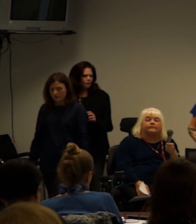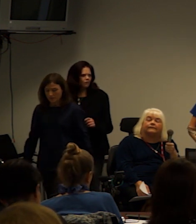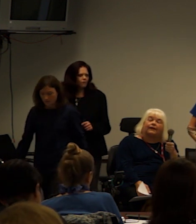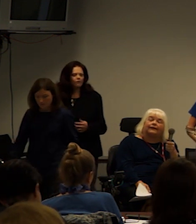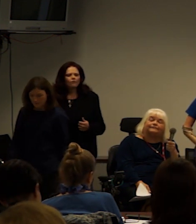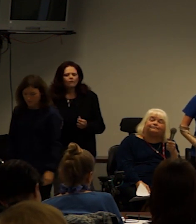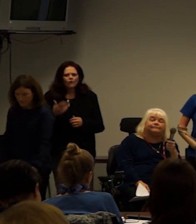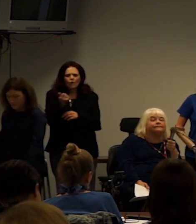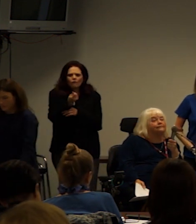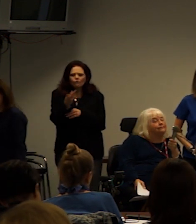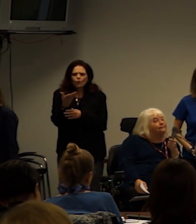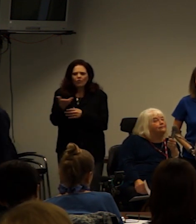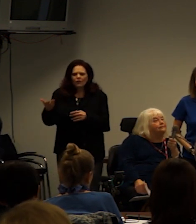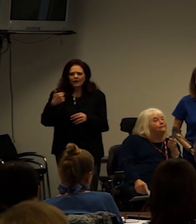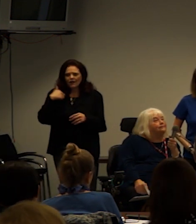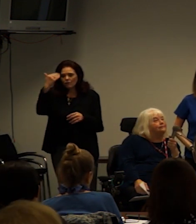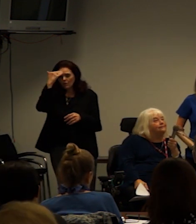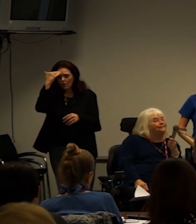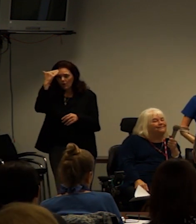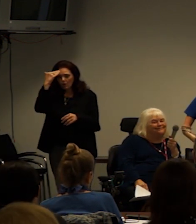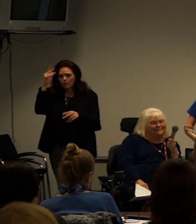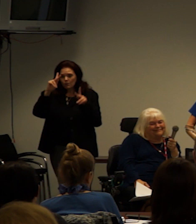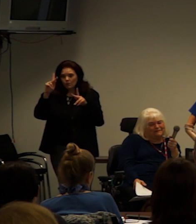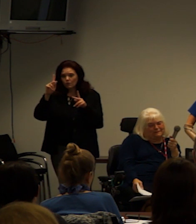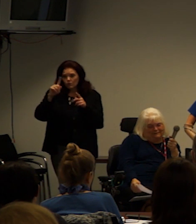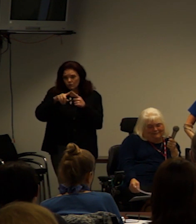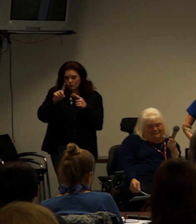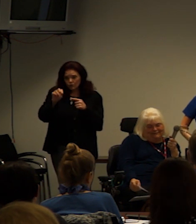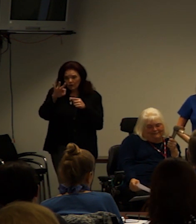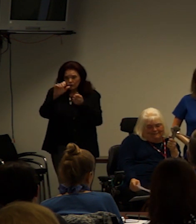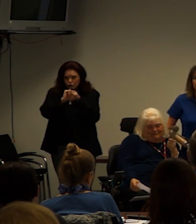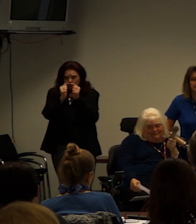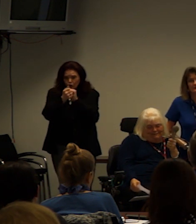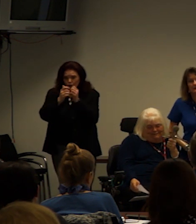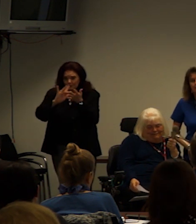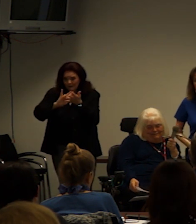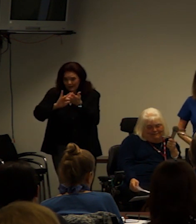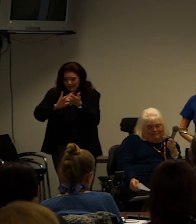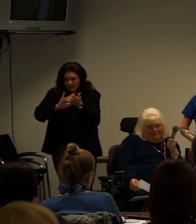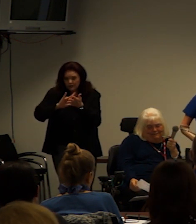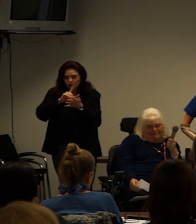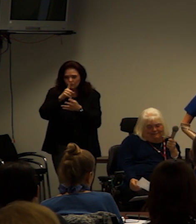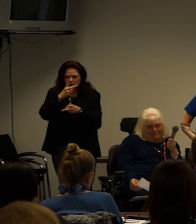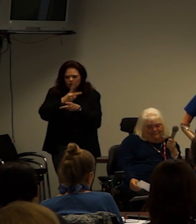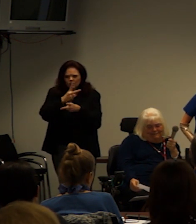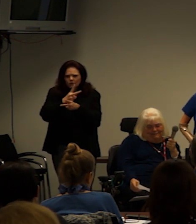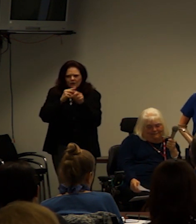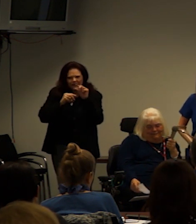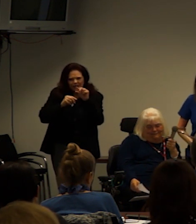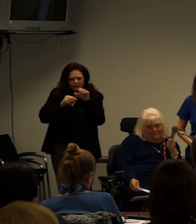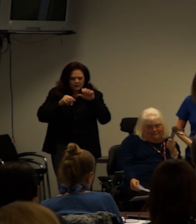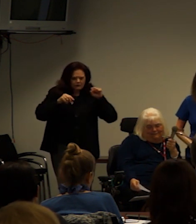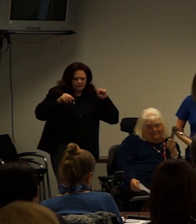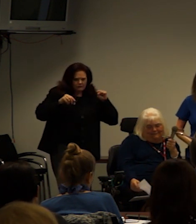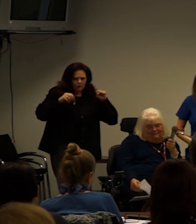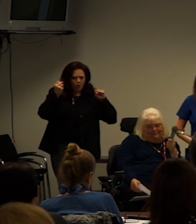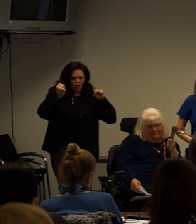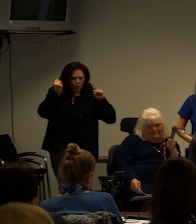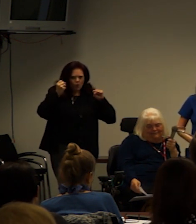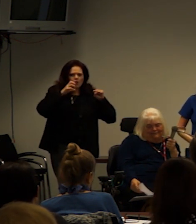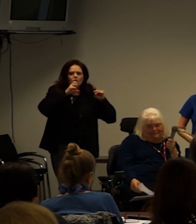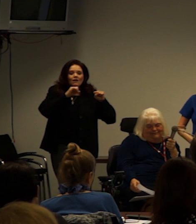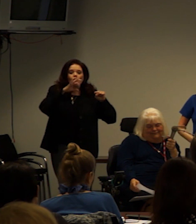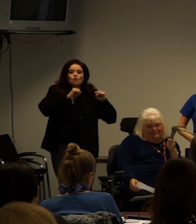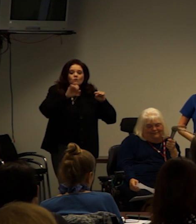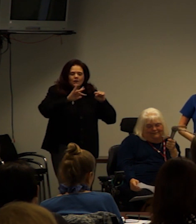A couple of things that I've known people to do. If they switched medications, they kept a little bit back of the old one if they still